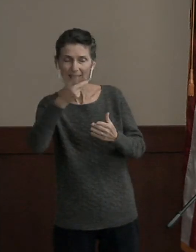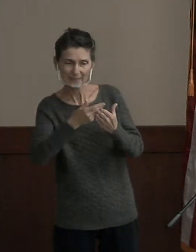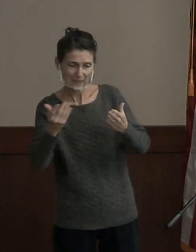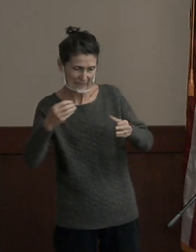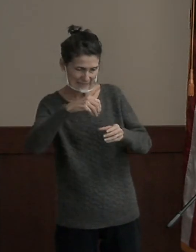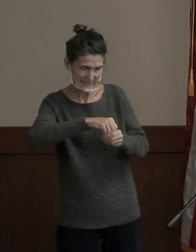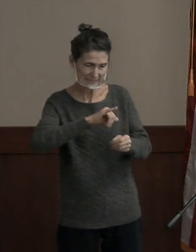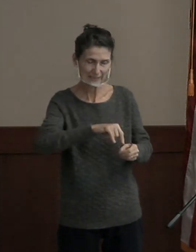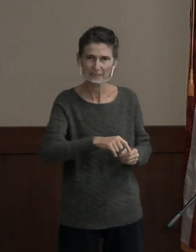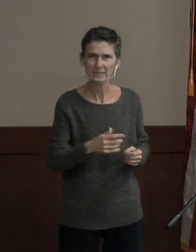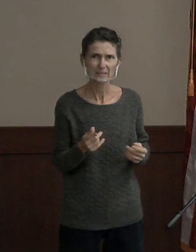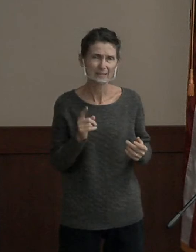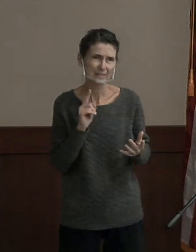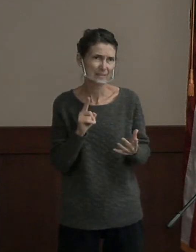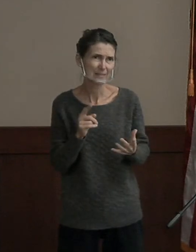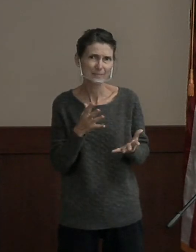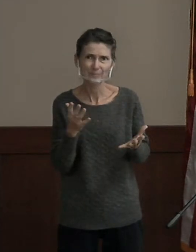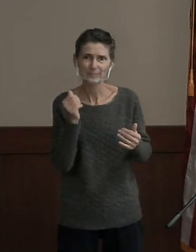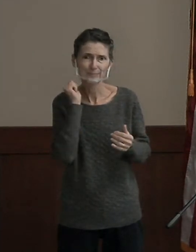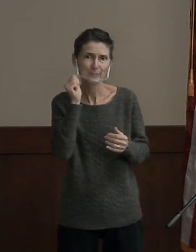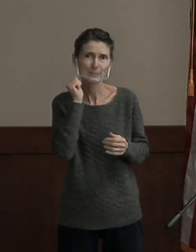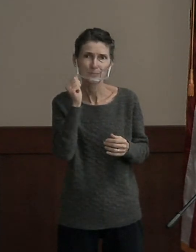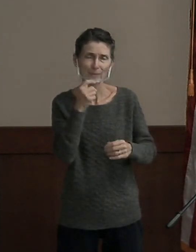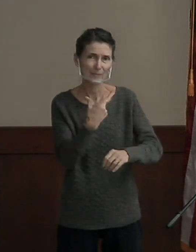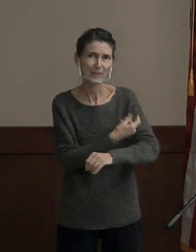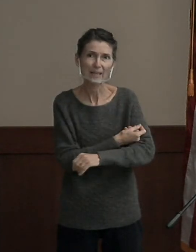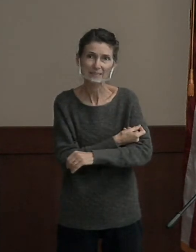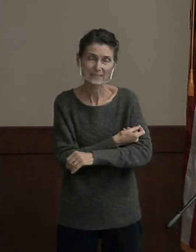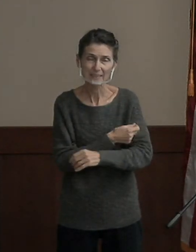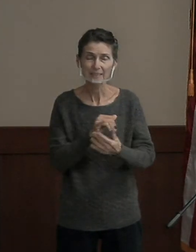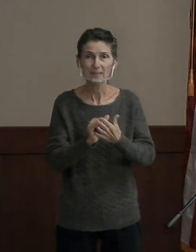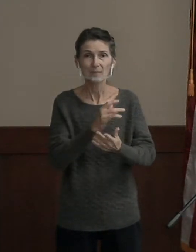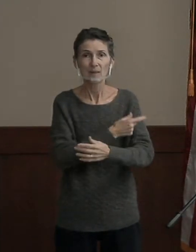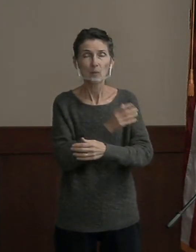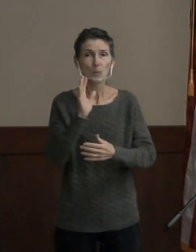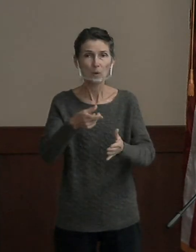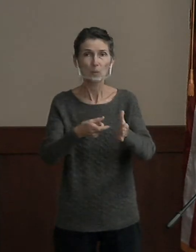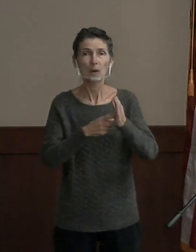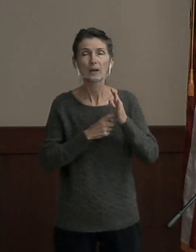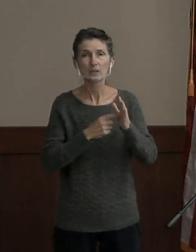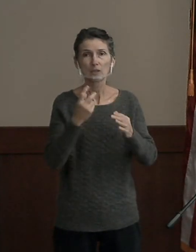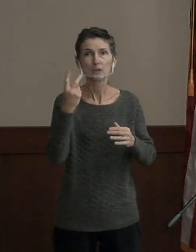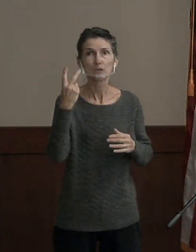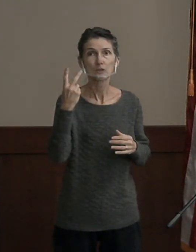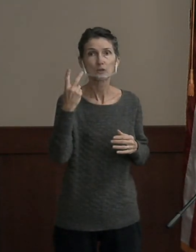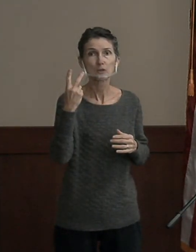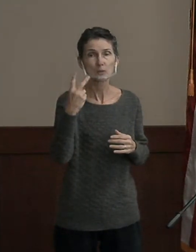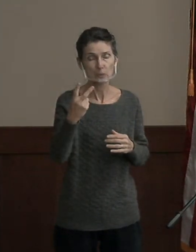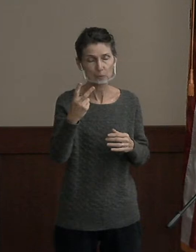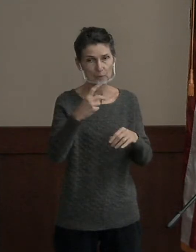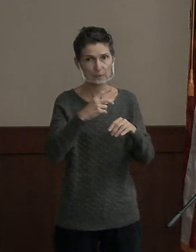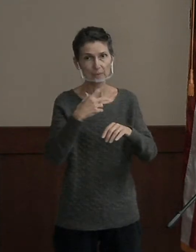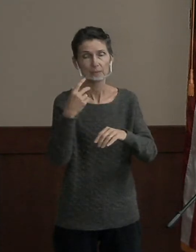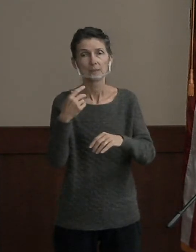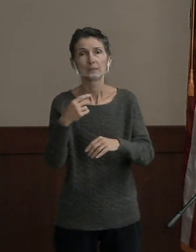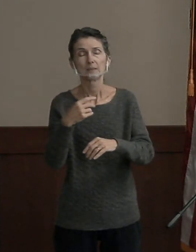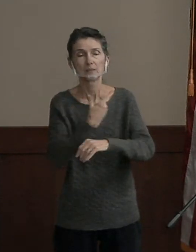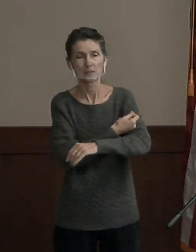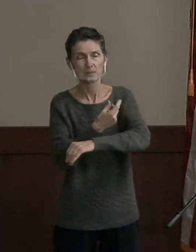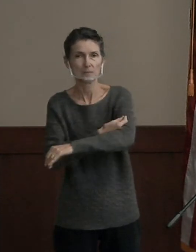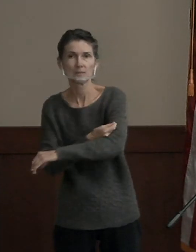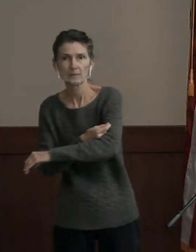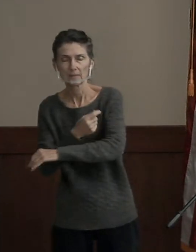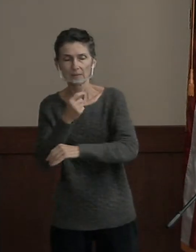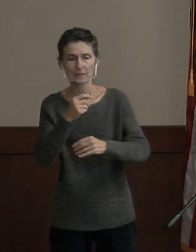that nature. It's a plain old vaccine. The vaccines are going to require 2 doses that are 3 to 4 weeks